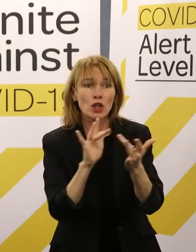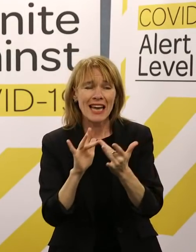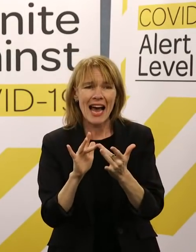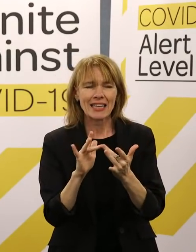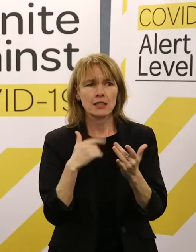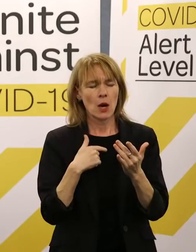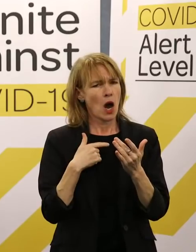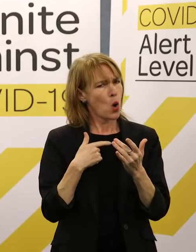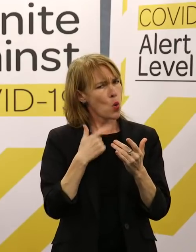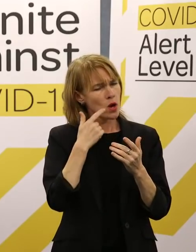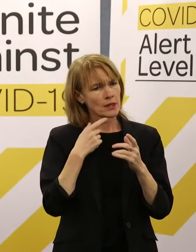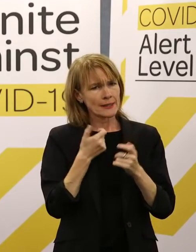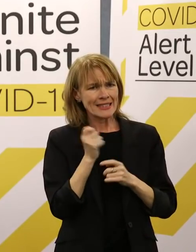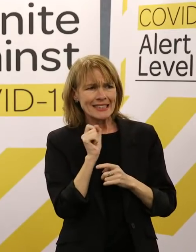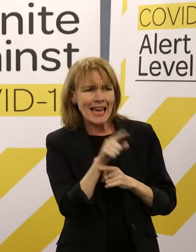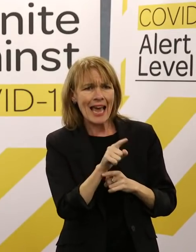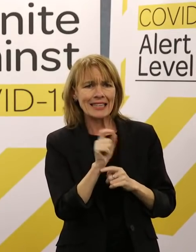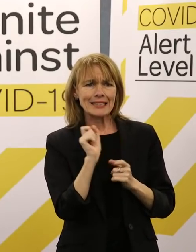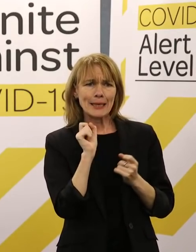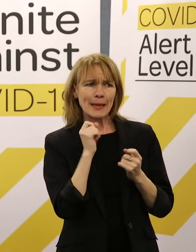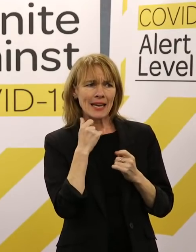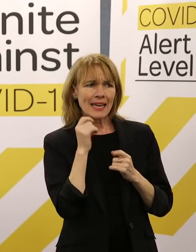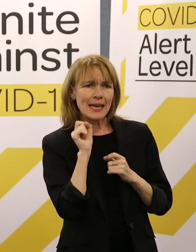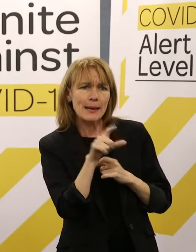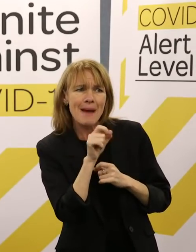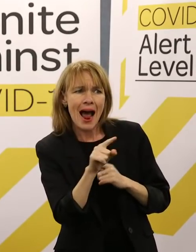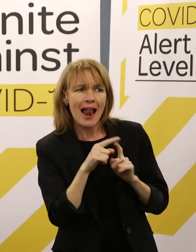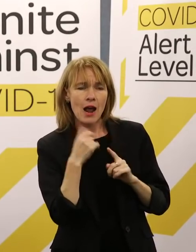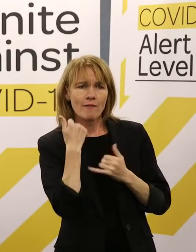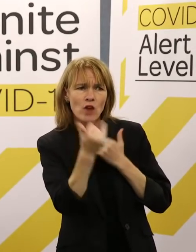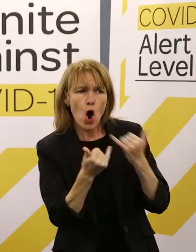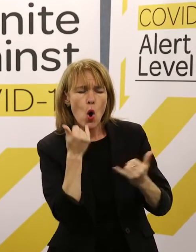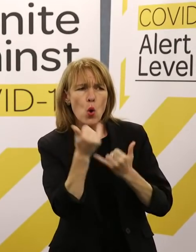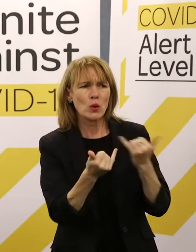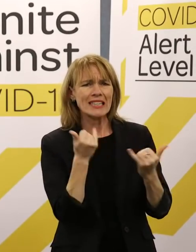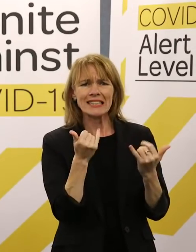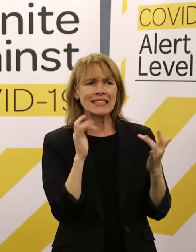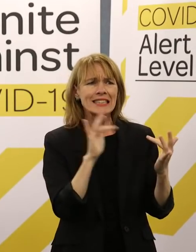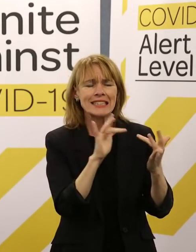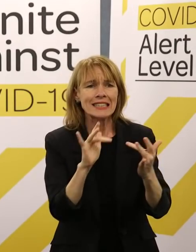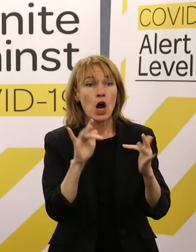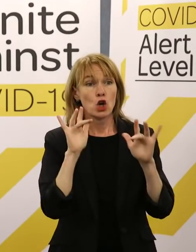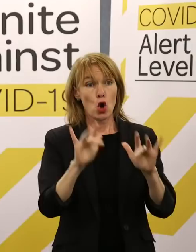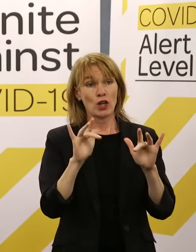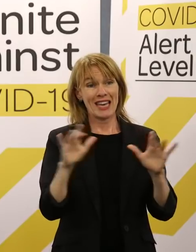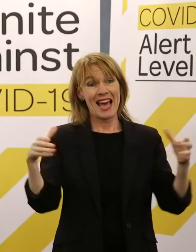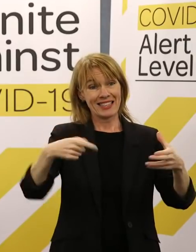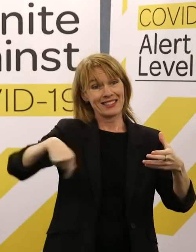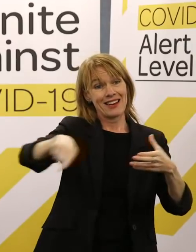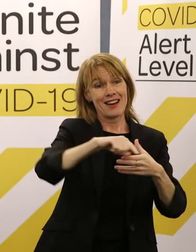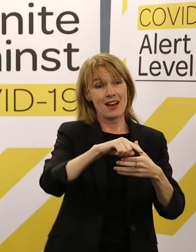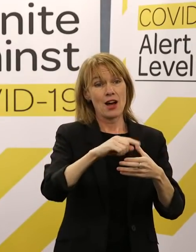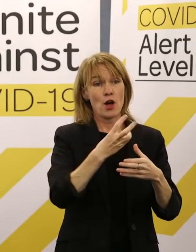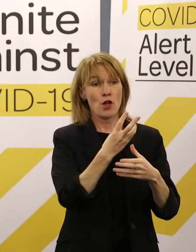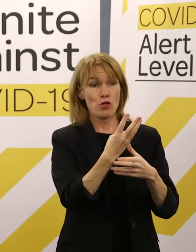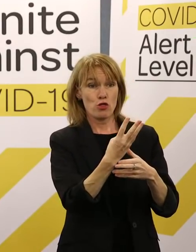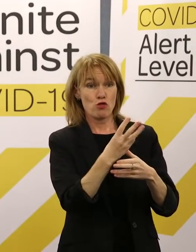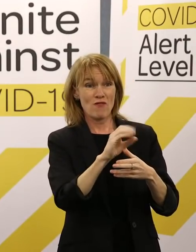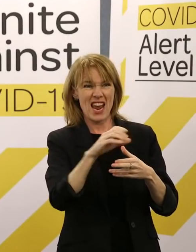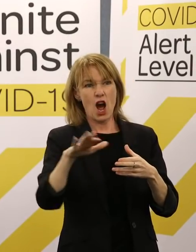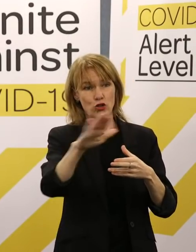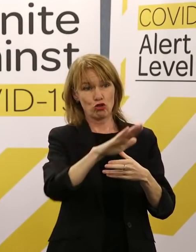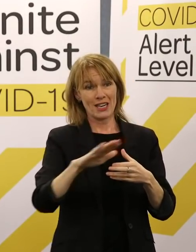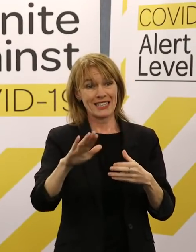trying, with text, where possible email and repeated phone calls. And I would ask that those people who have been in a managed